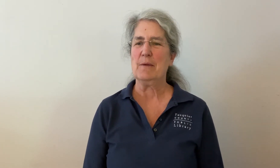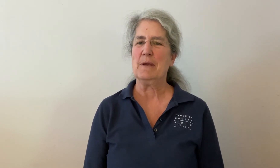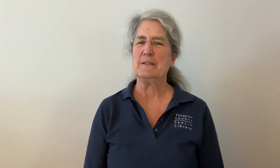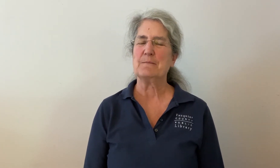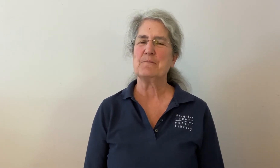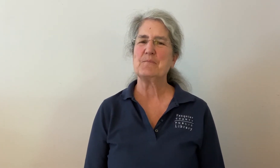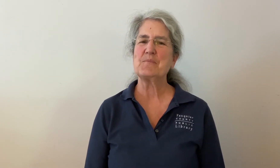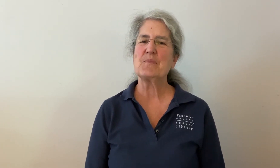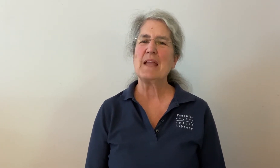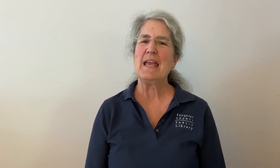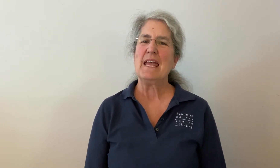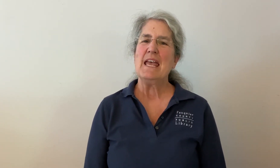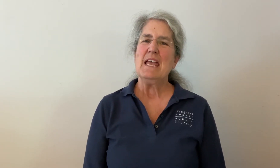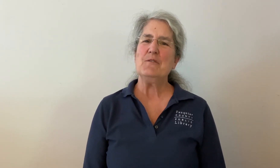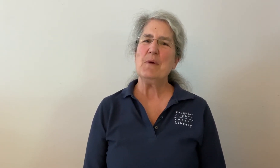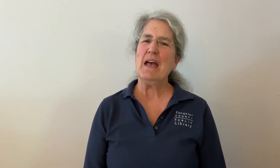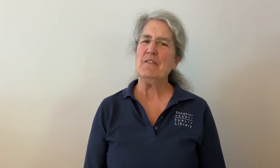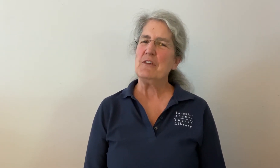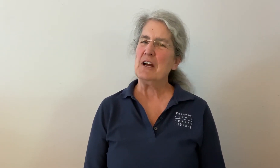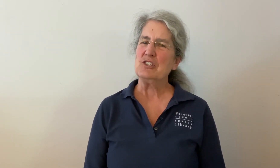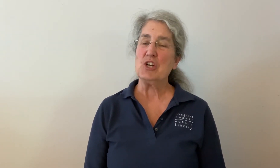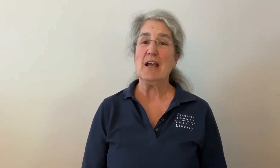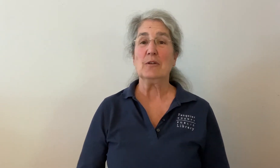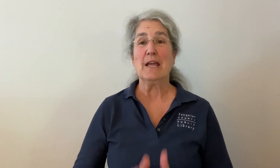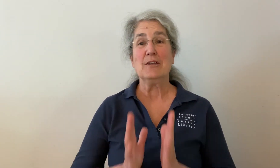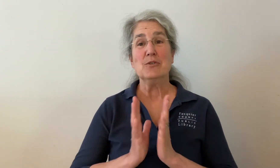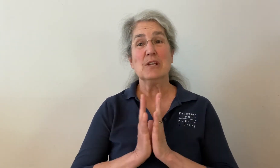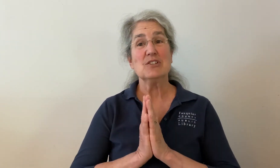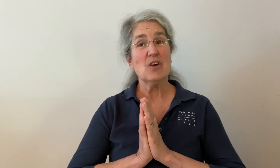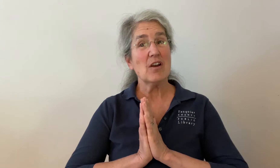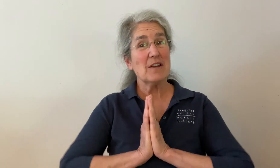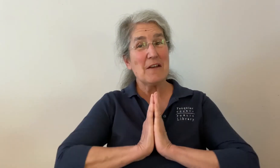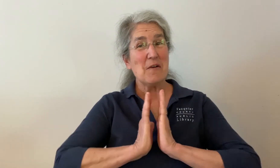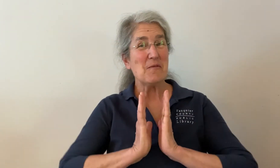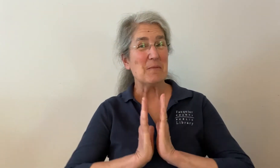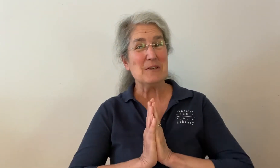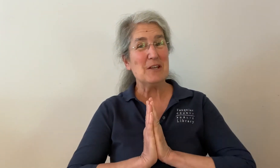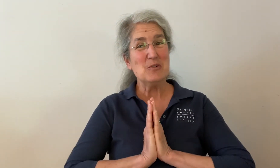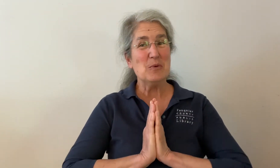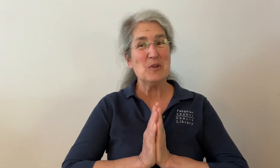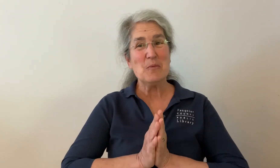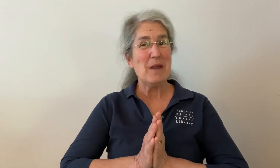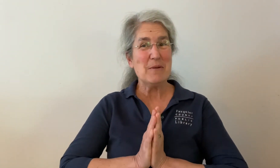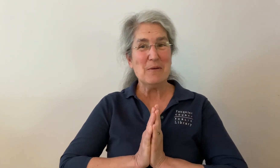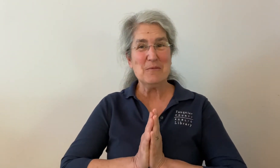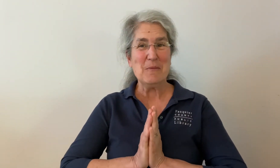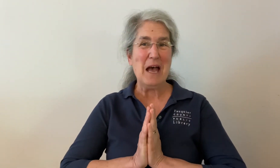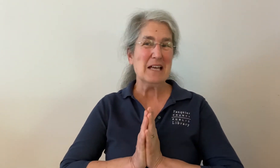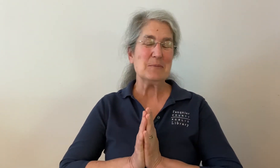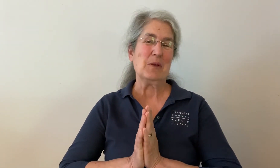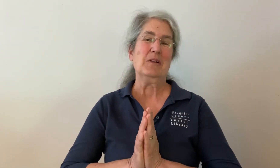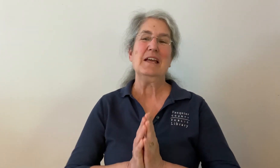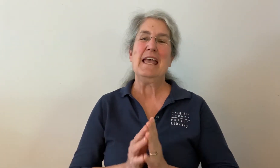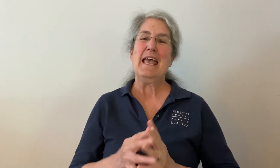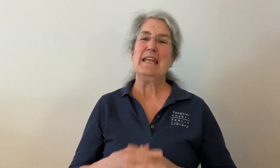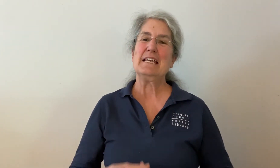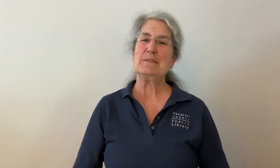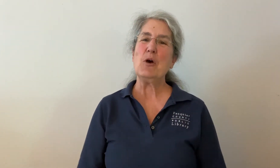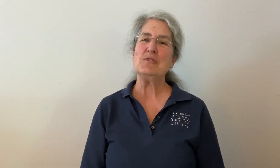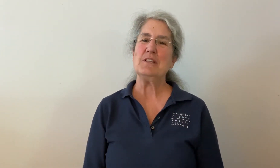development. If you have a young child, and you can start from the day you bring your baby home from the hospital and expose them